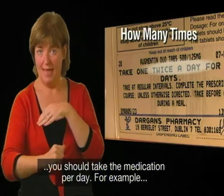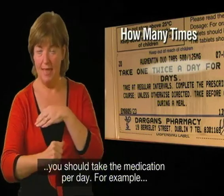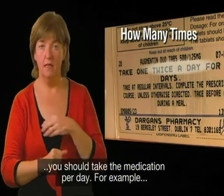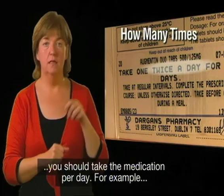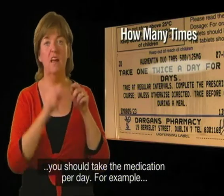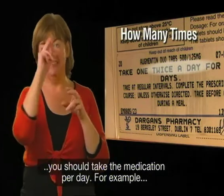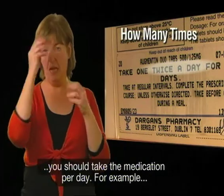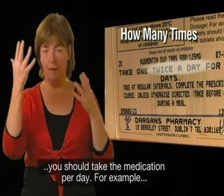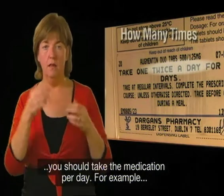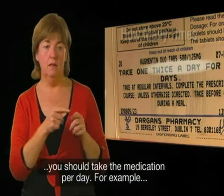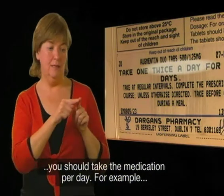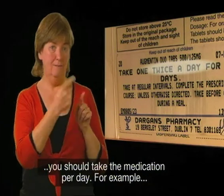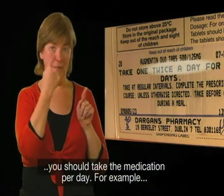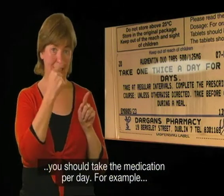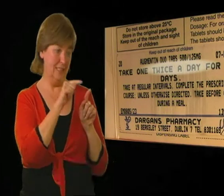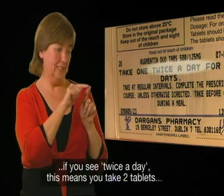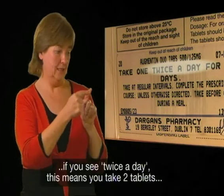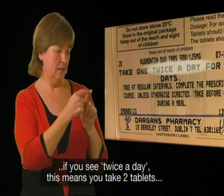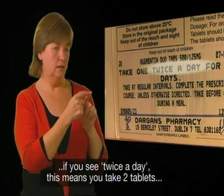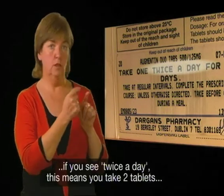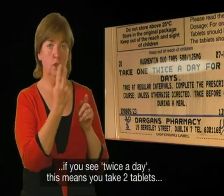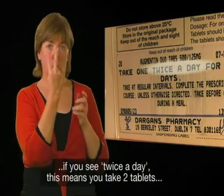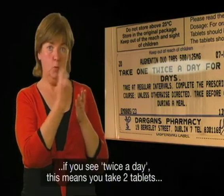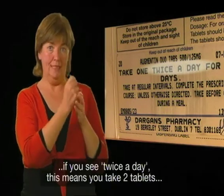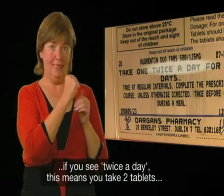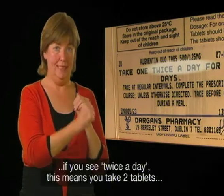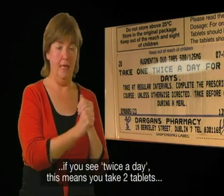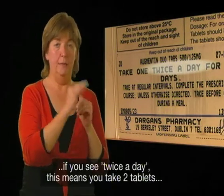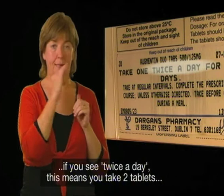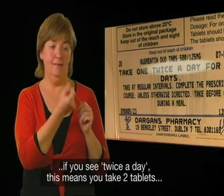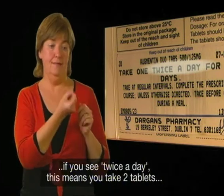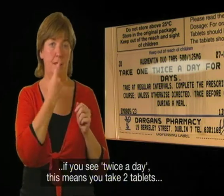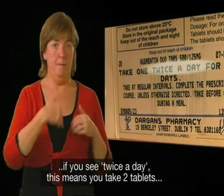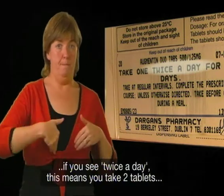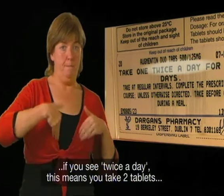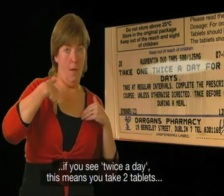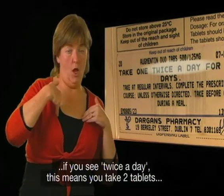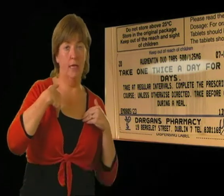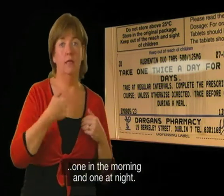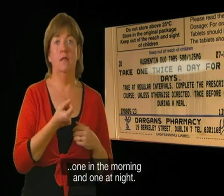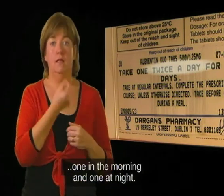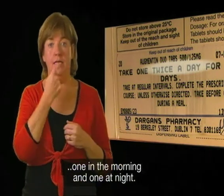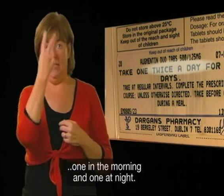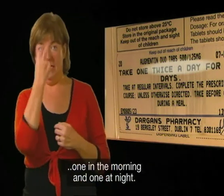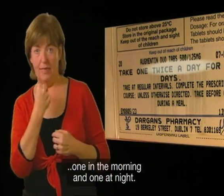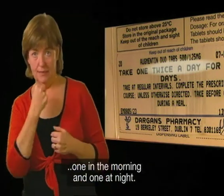day. For example, if you see twice a day, this means you take 2 tablets, one in the morning and one at